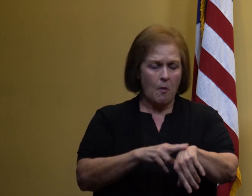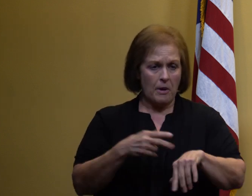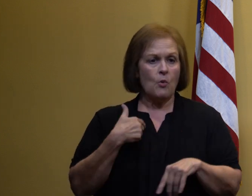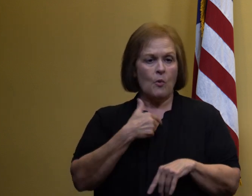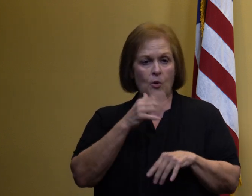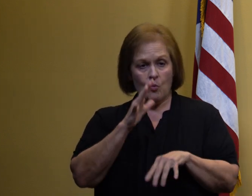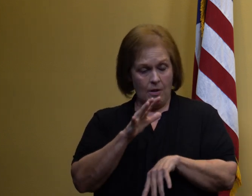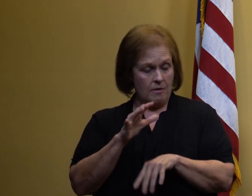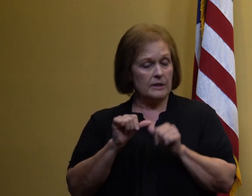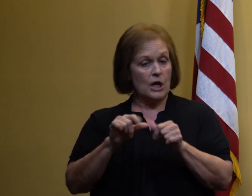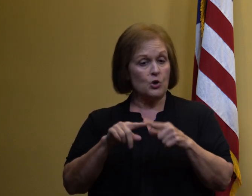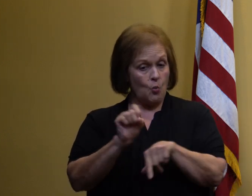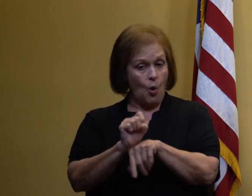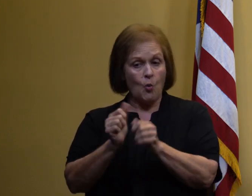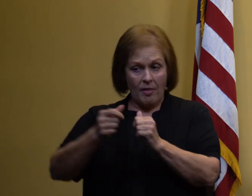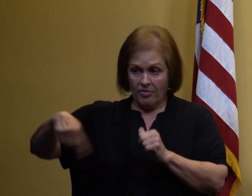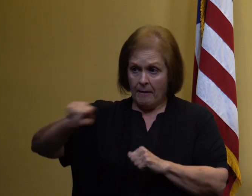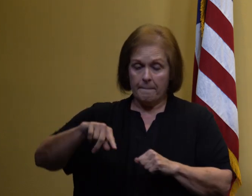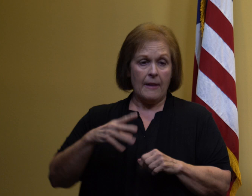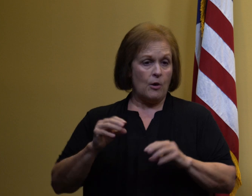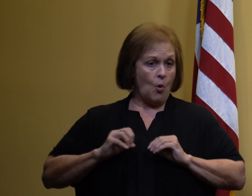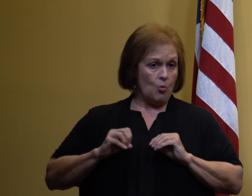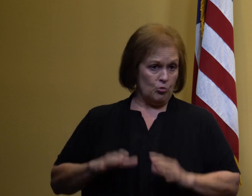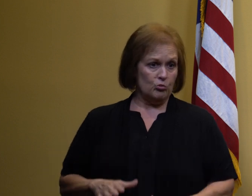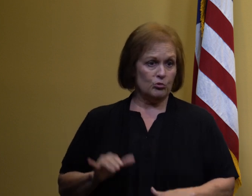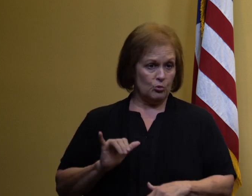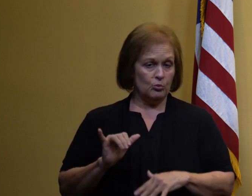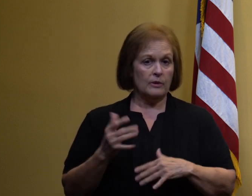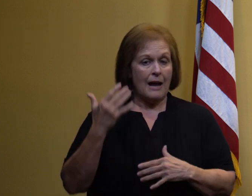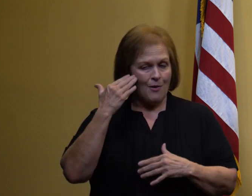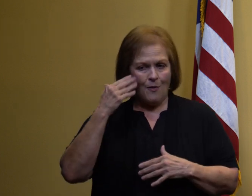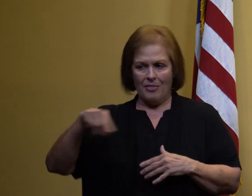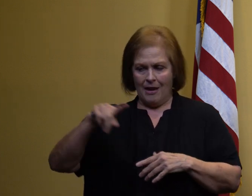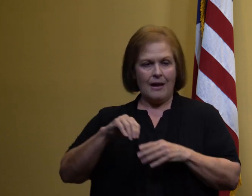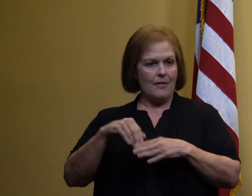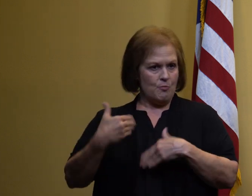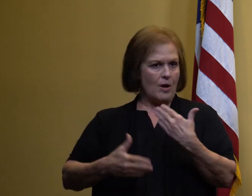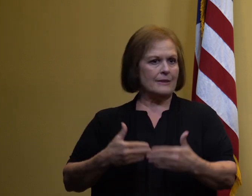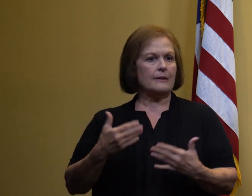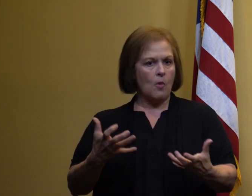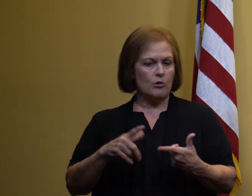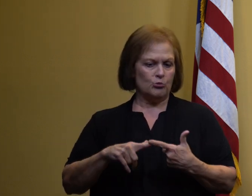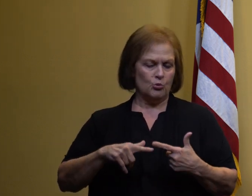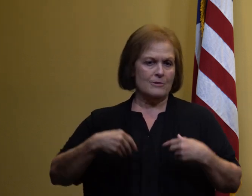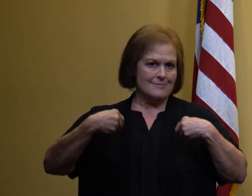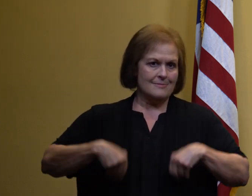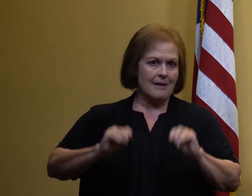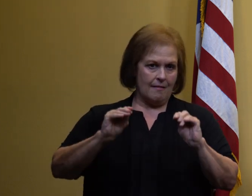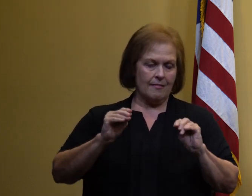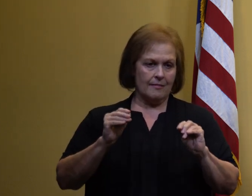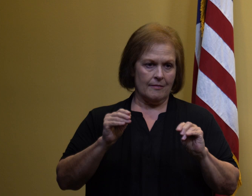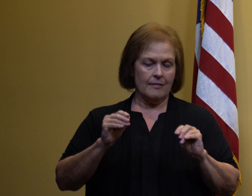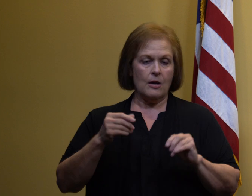with all stakeholders as well as ownership. I know that they're in the process of selling the site. And again, we want